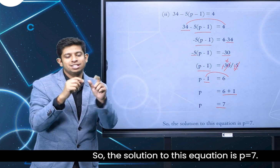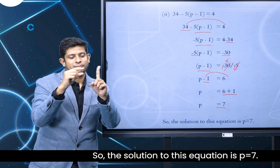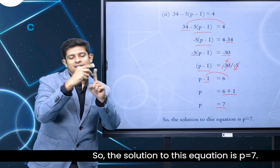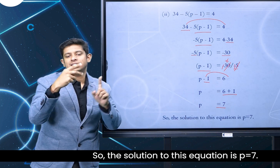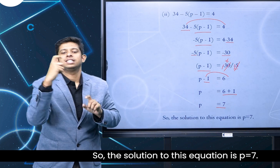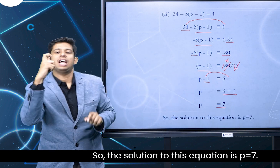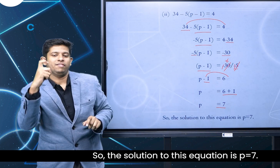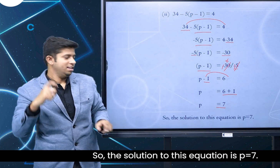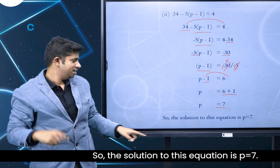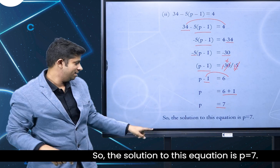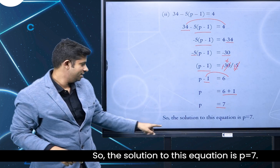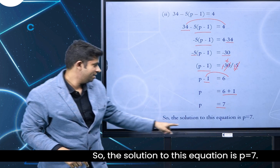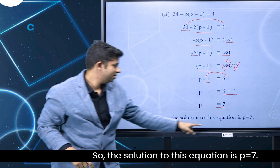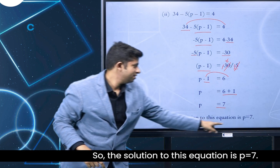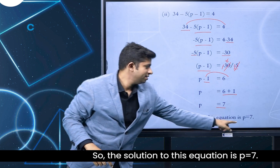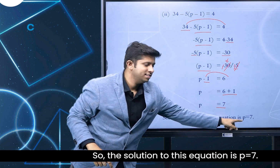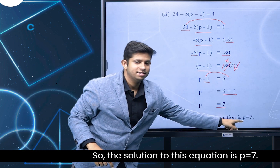So the solution to this equation is P equals to 7.